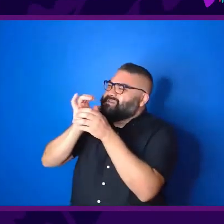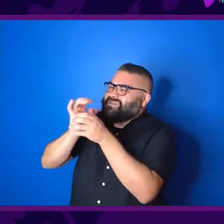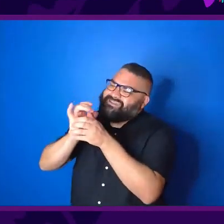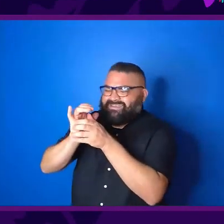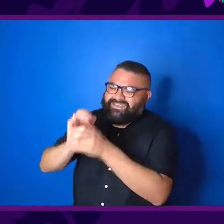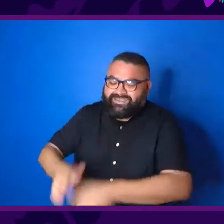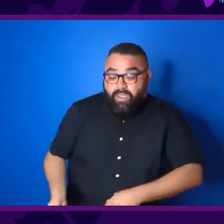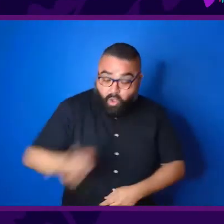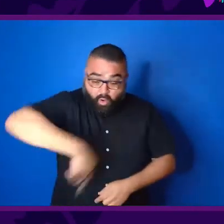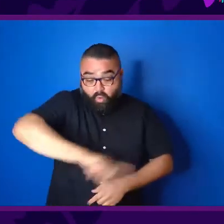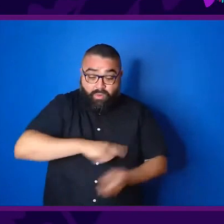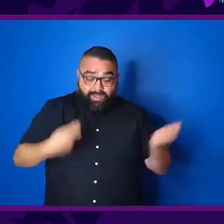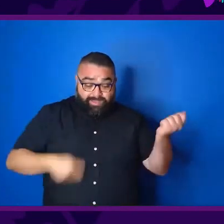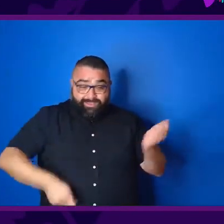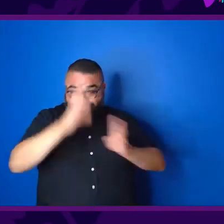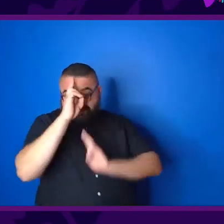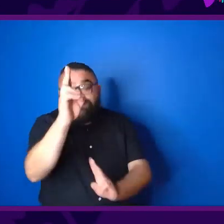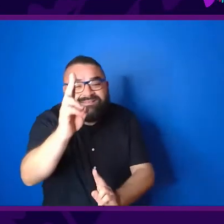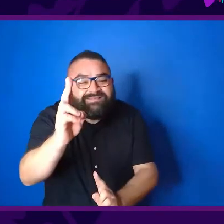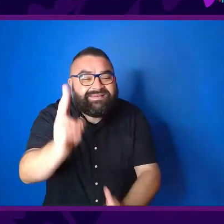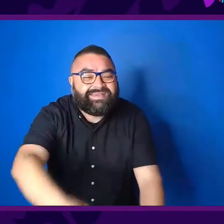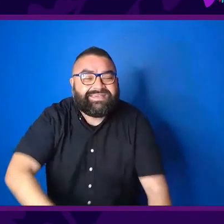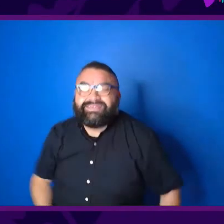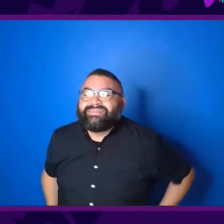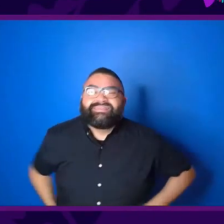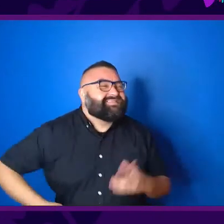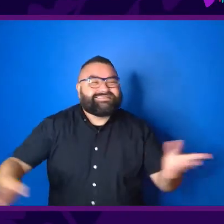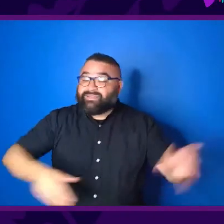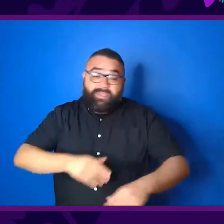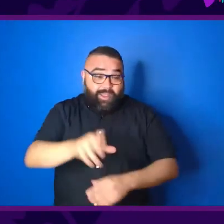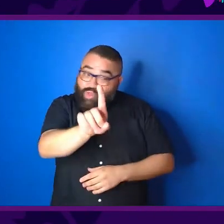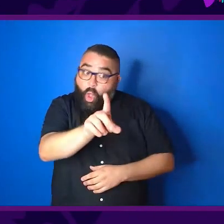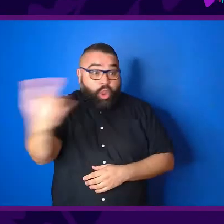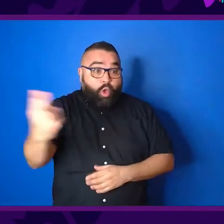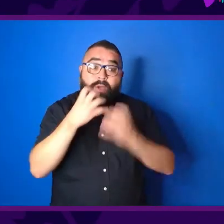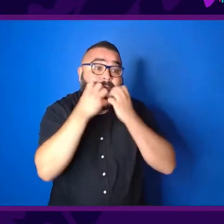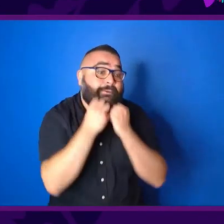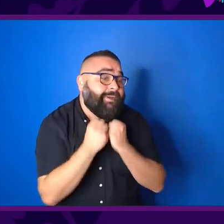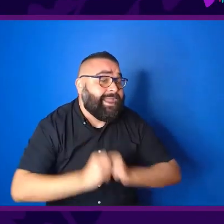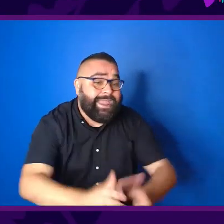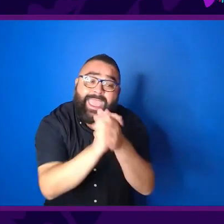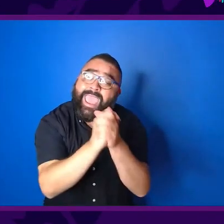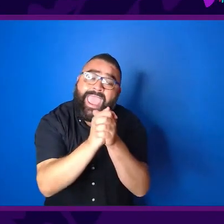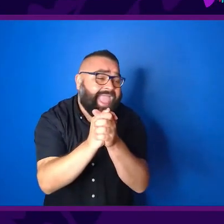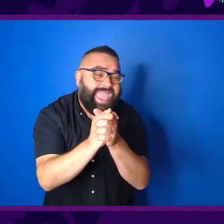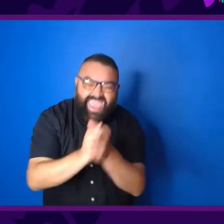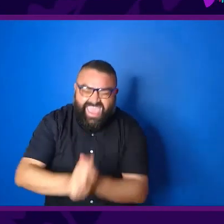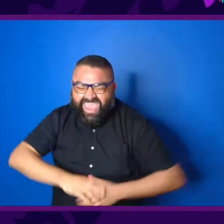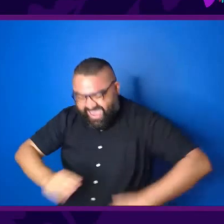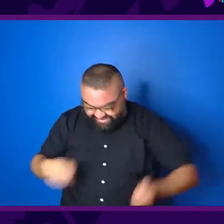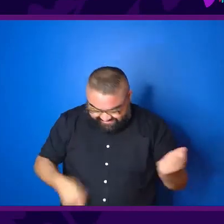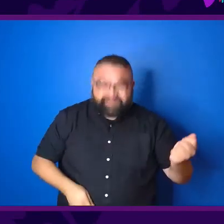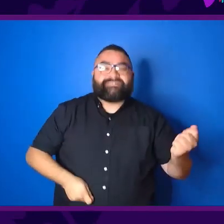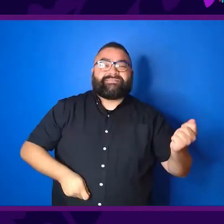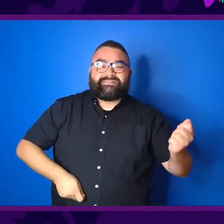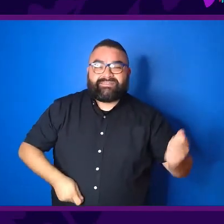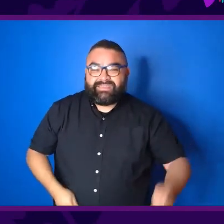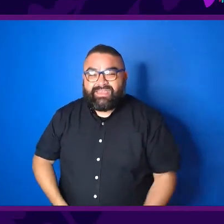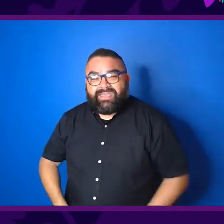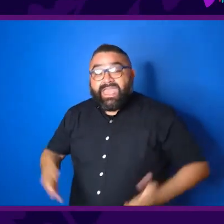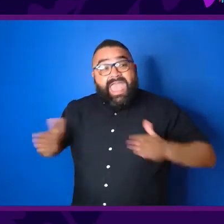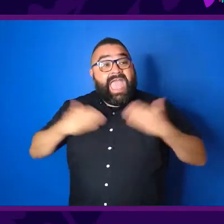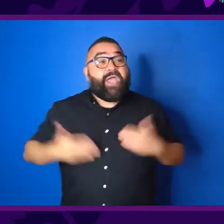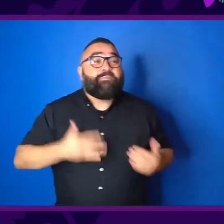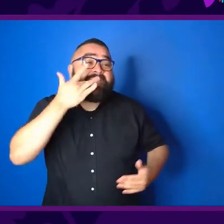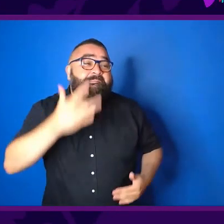Te venimos a cantar. Dolores, Dolores, muchas felicidades. Te venimos a cantar. Happy birthday, Grandma